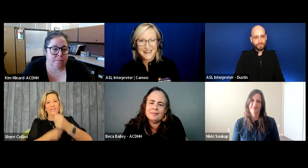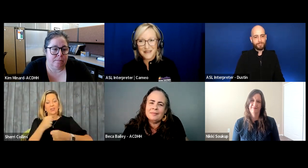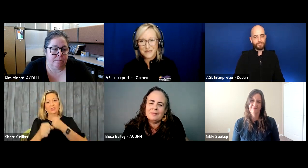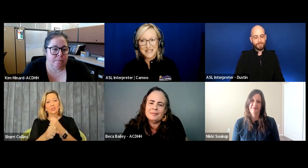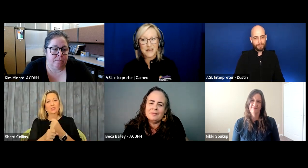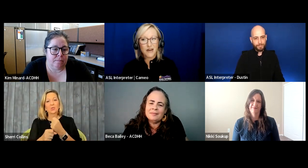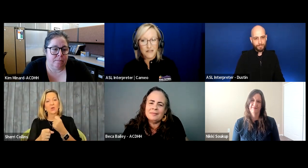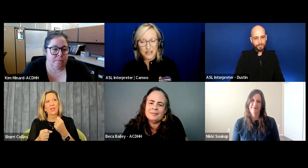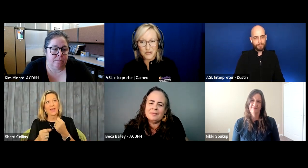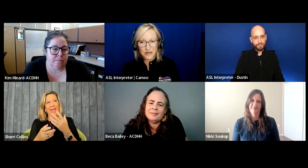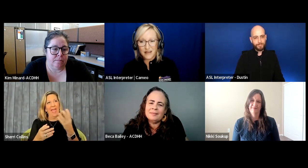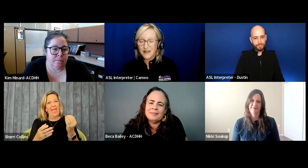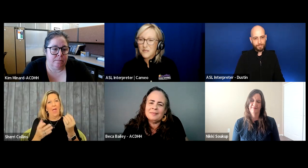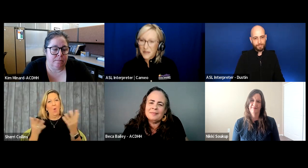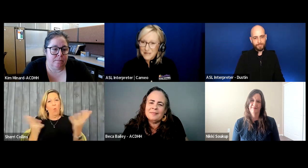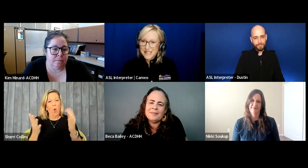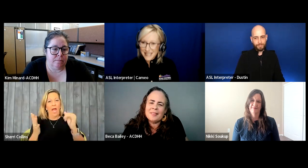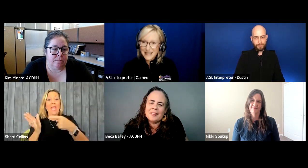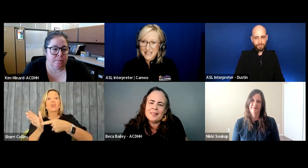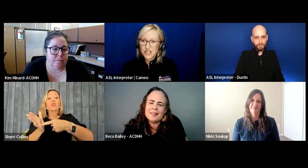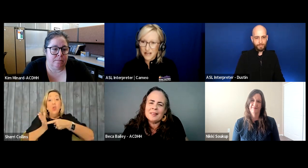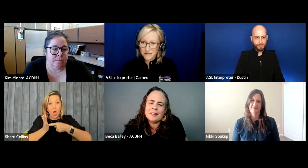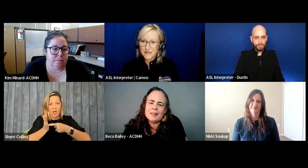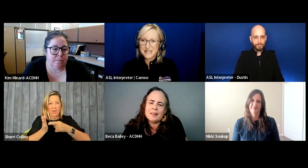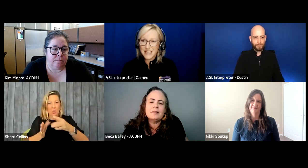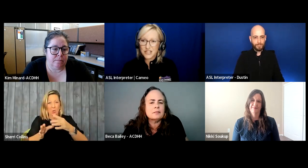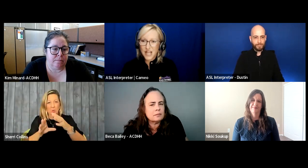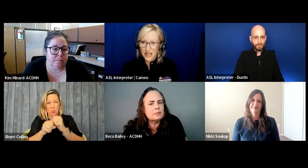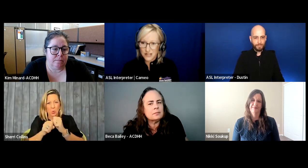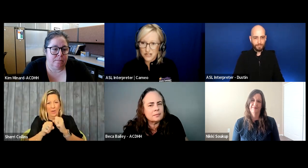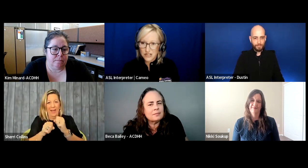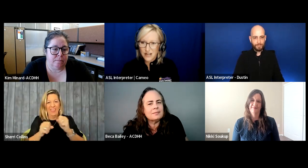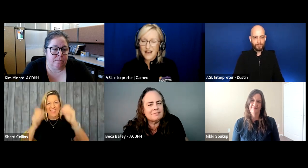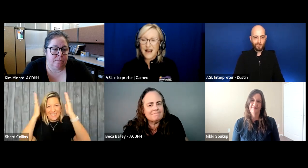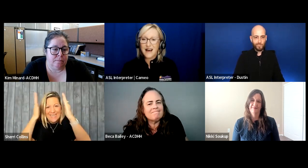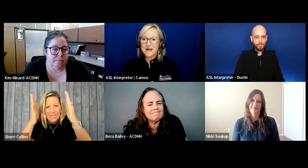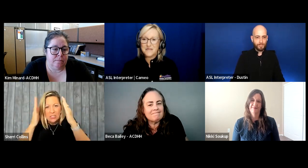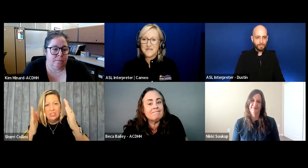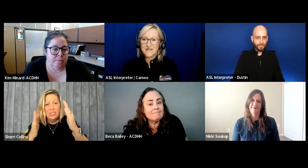right? It would be something novel and unique. But I'm seeing this shift. I'm seeing a change,